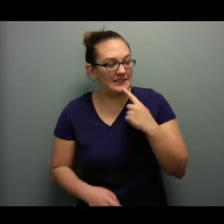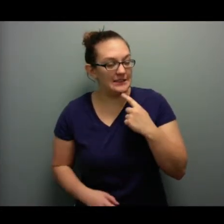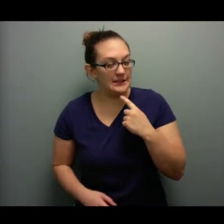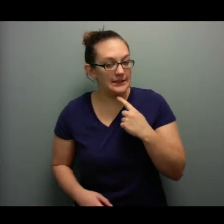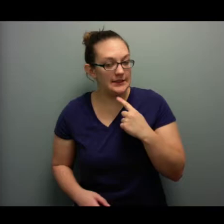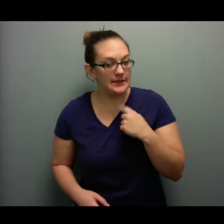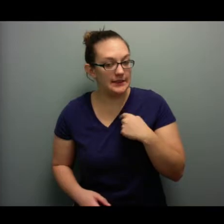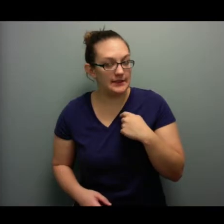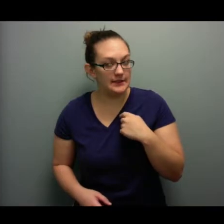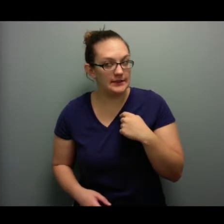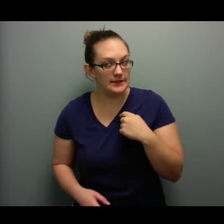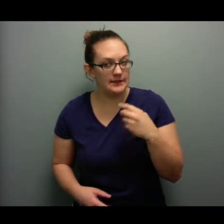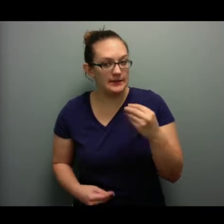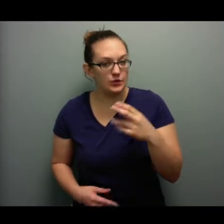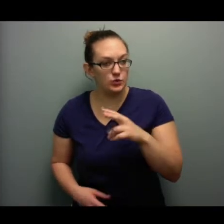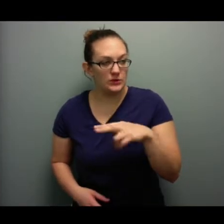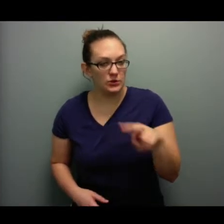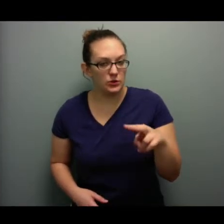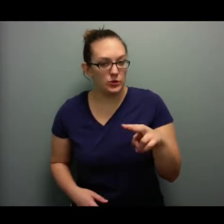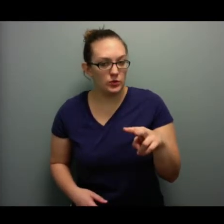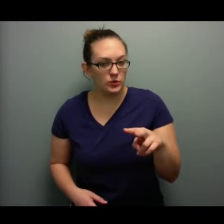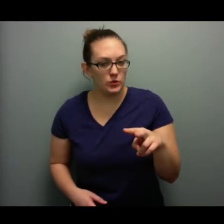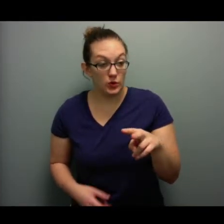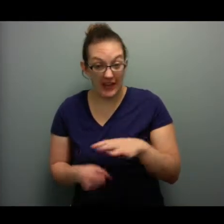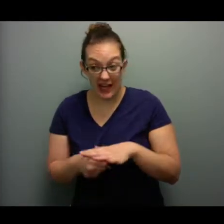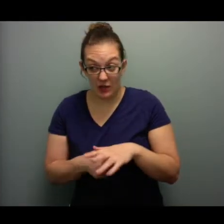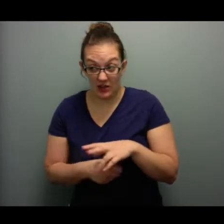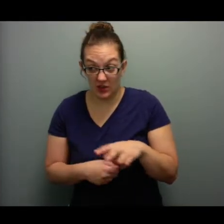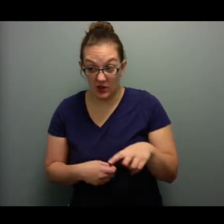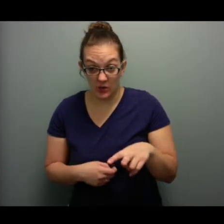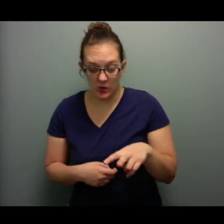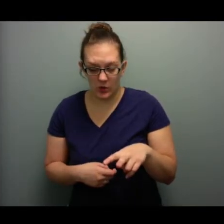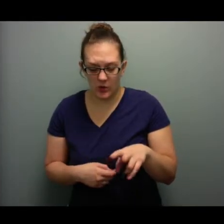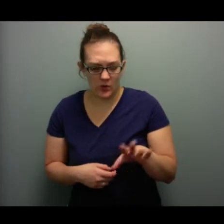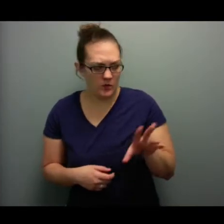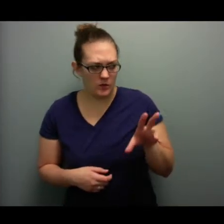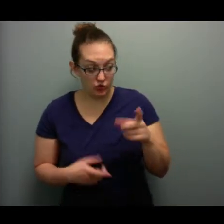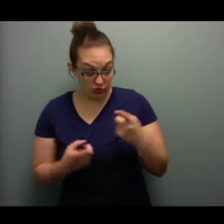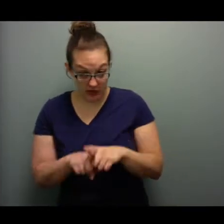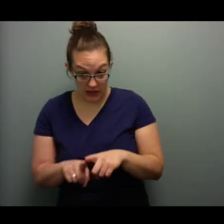The area is 22. And you agree? No, what was the friend confused about?